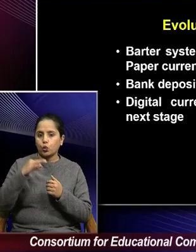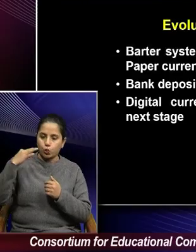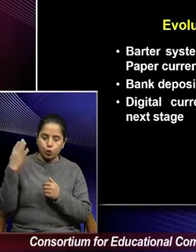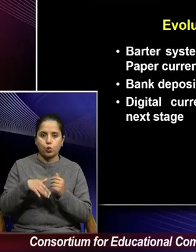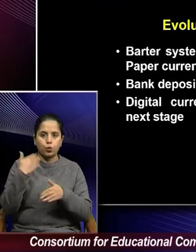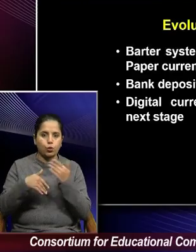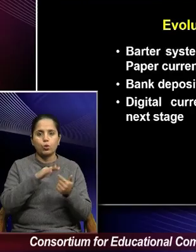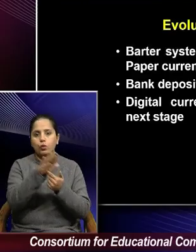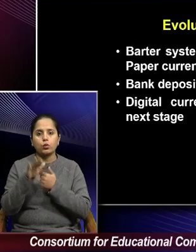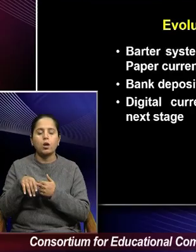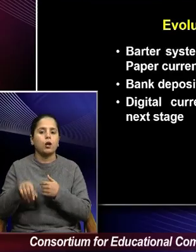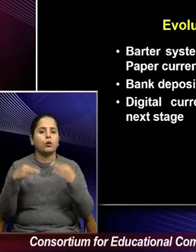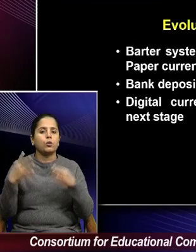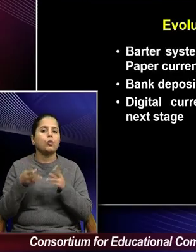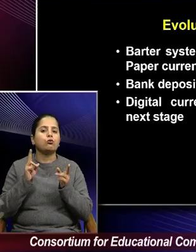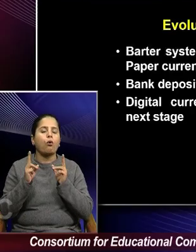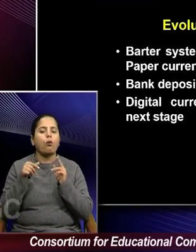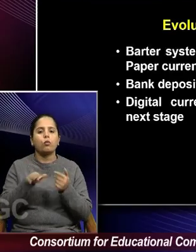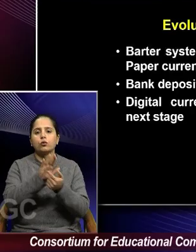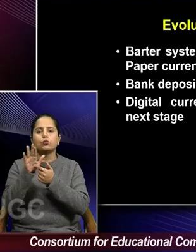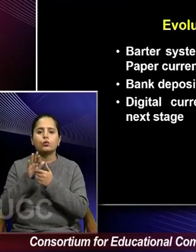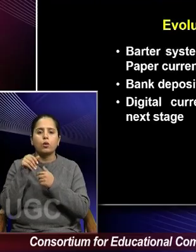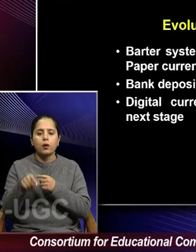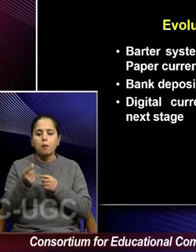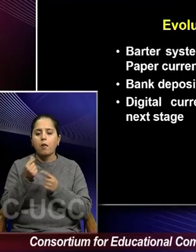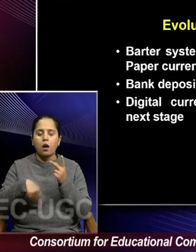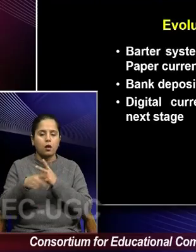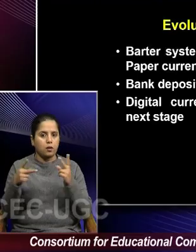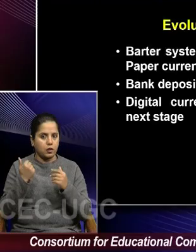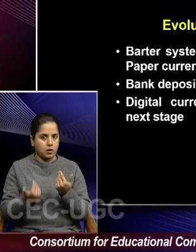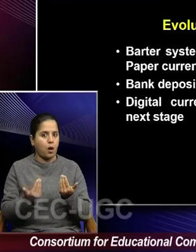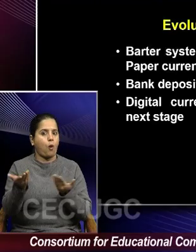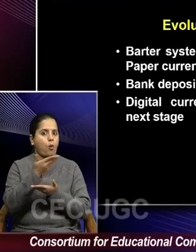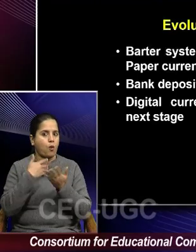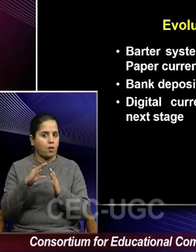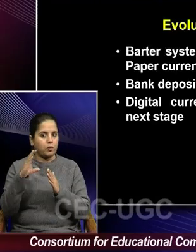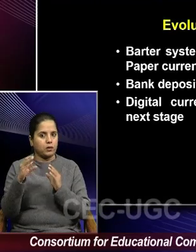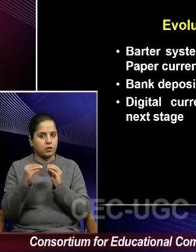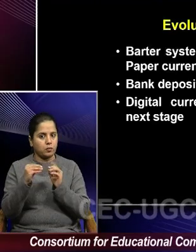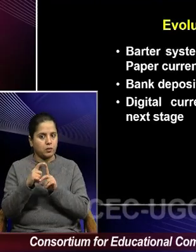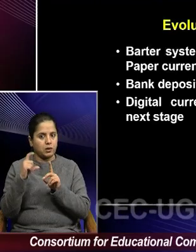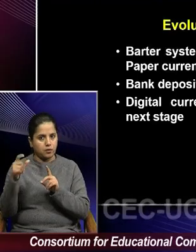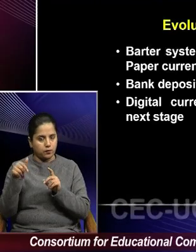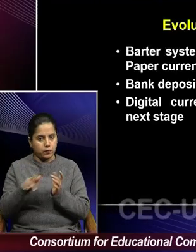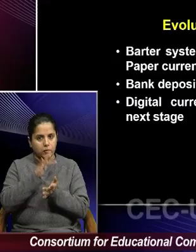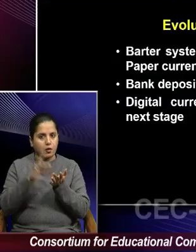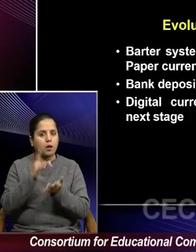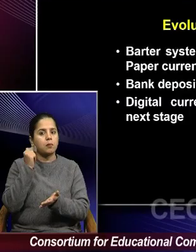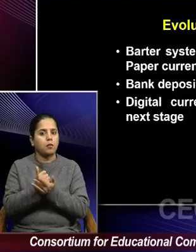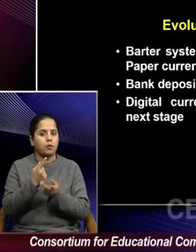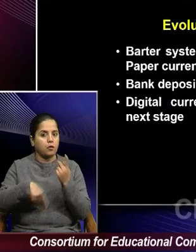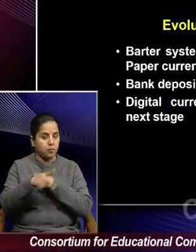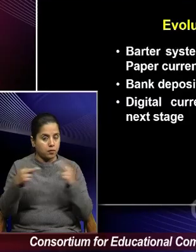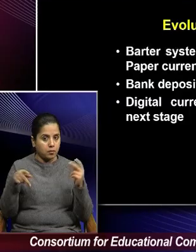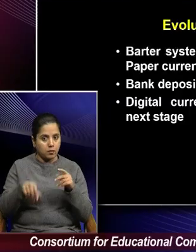reality, the new normal of the evolution of money, that now we are having CBDC, central bank central